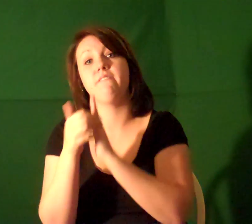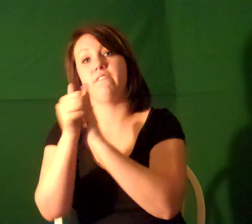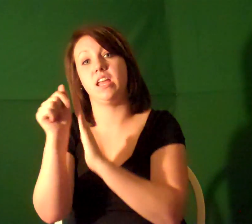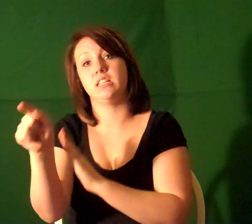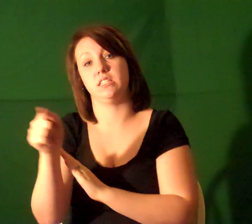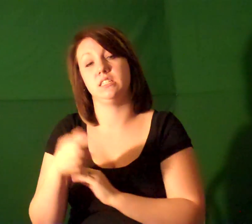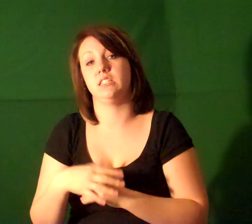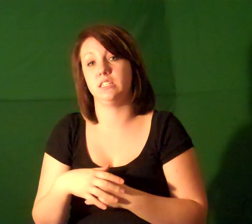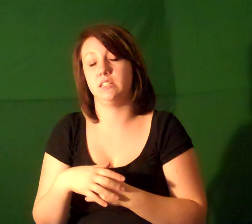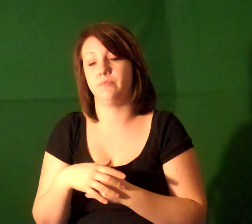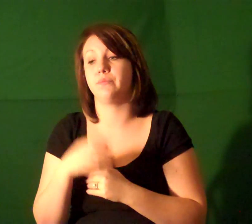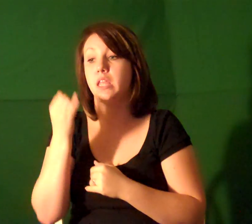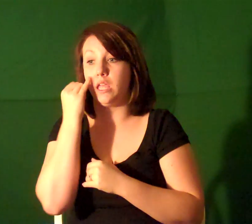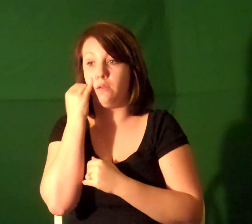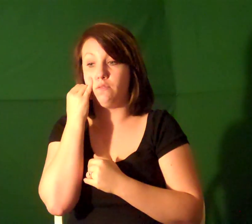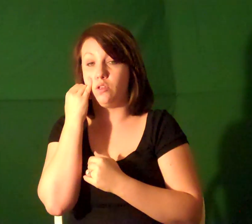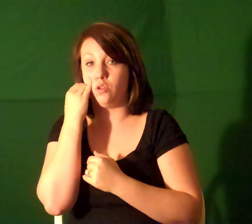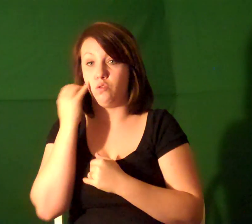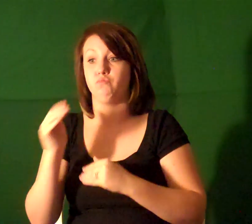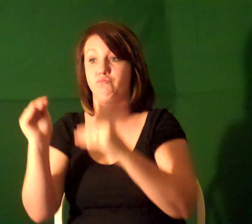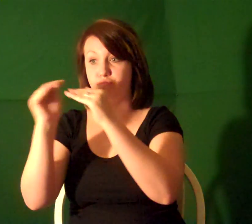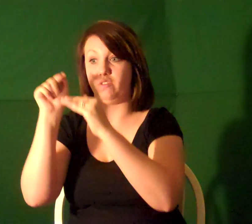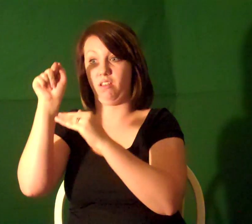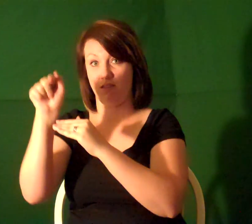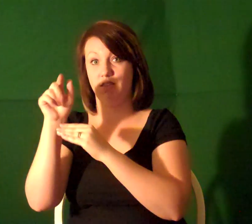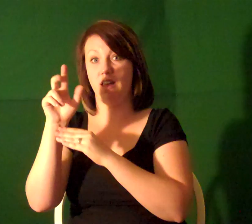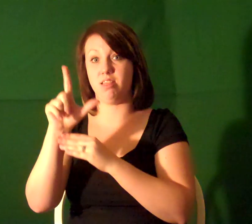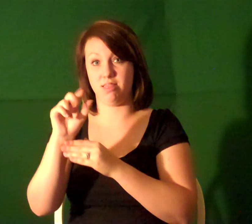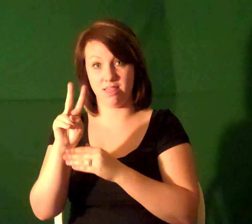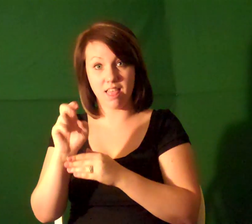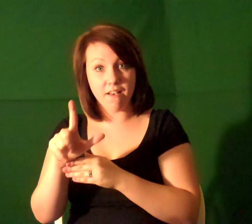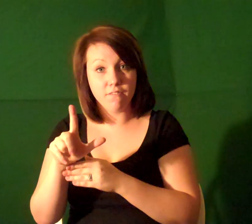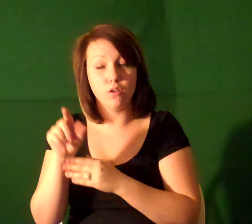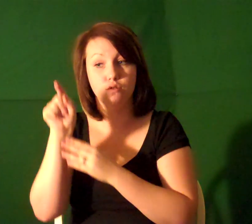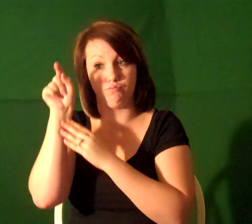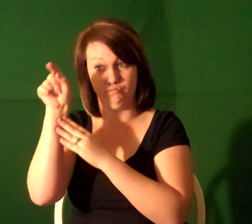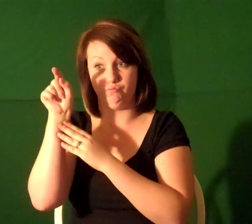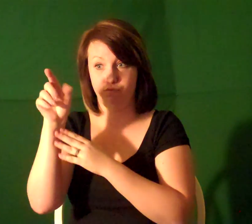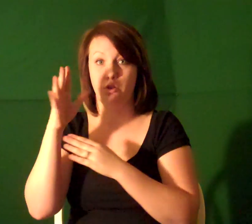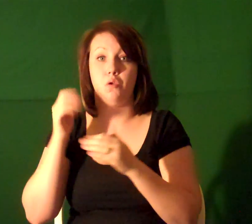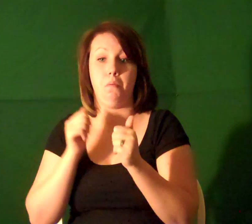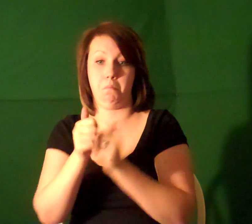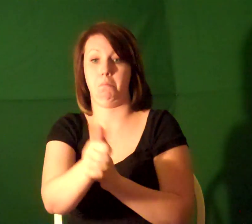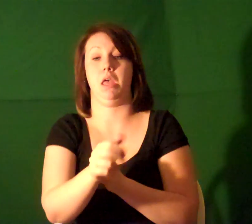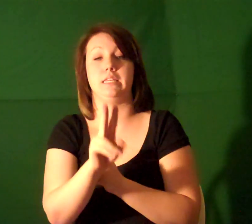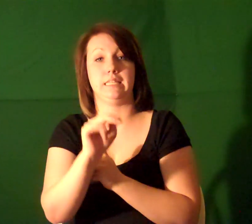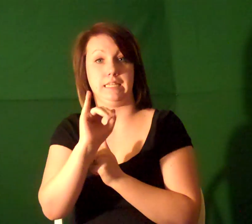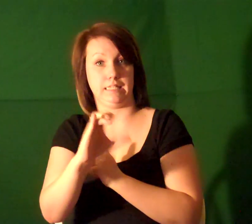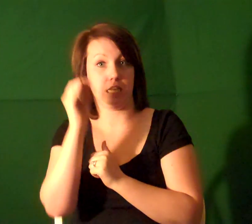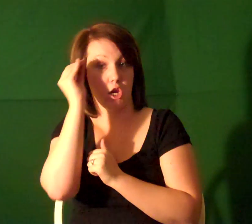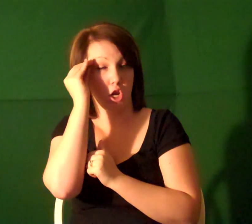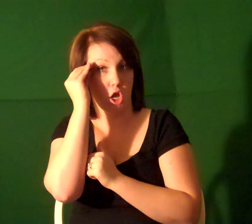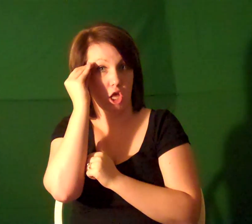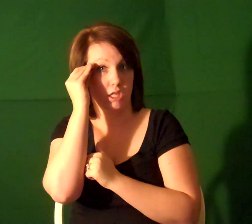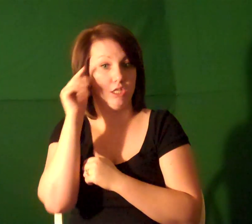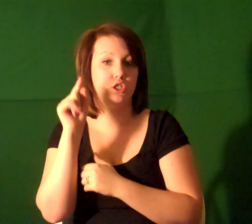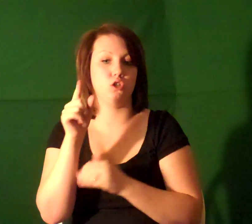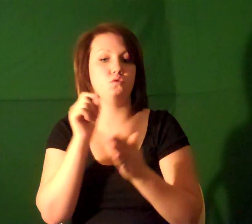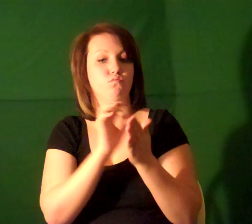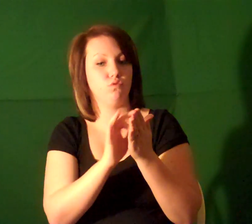the advanced level, you have passed the NIC knowledge exam, you have scored within a standard range of